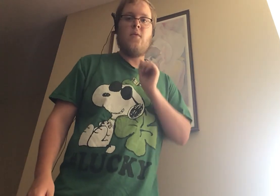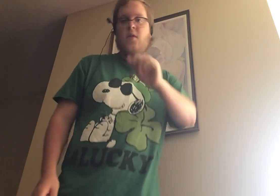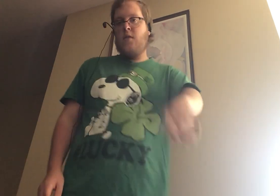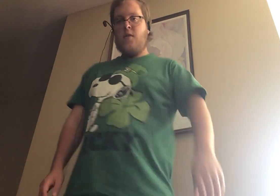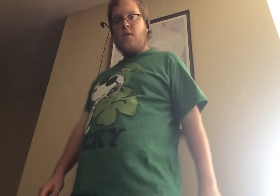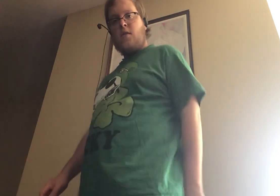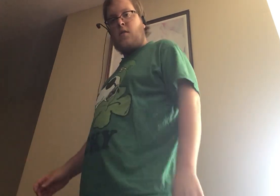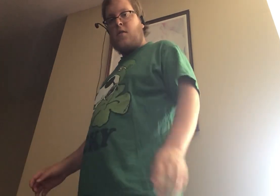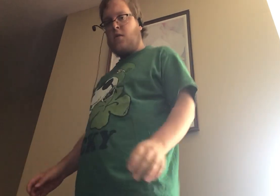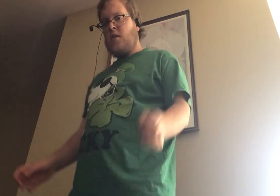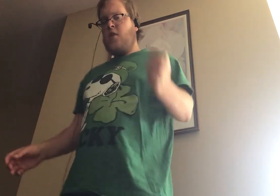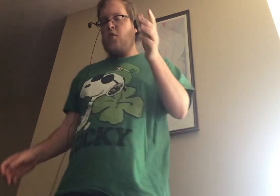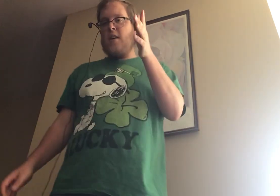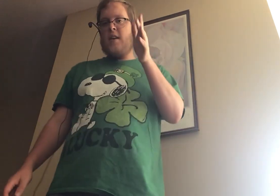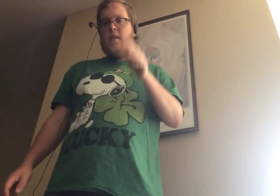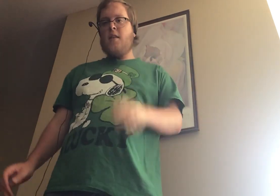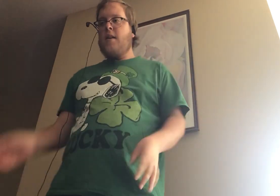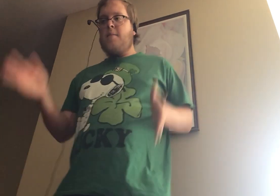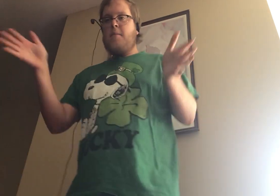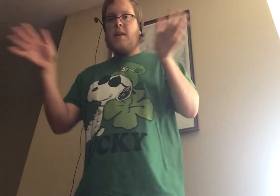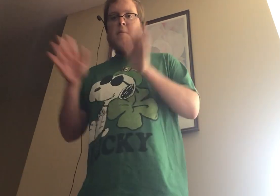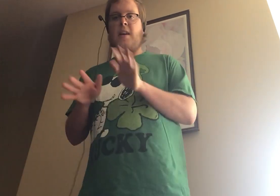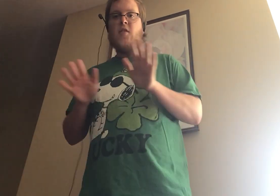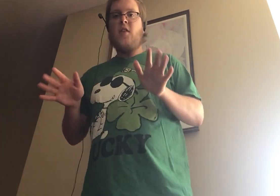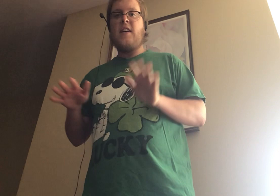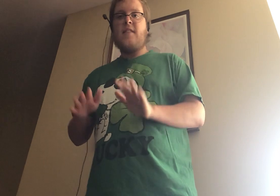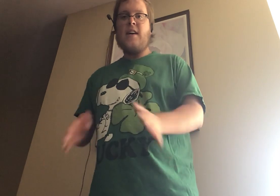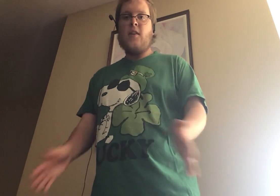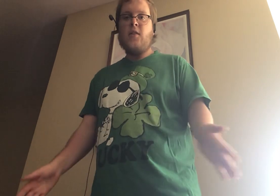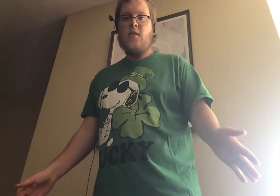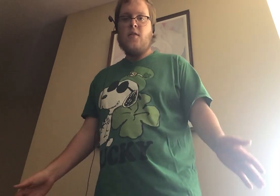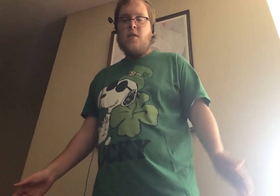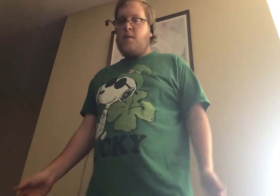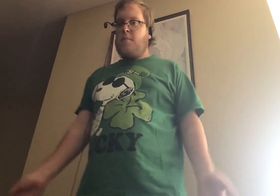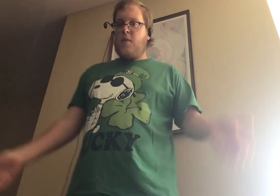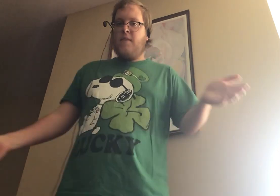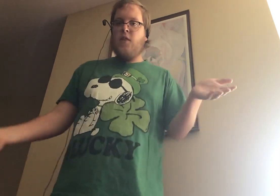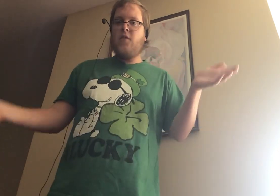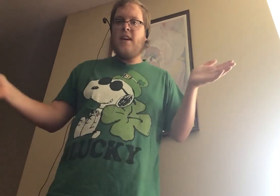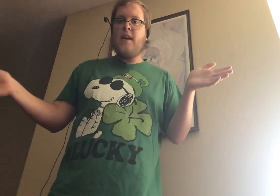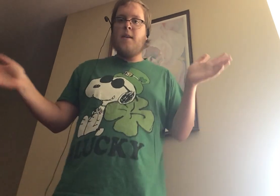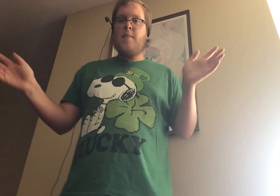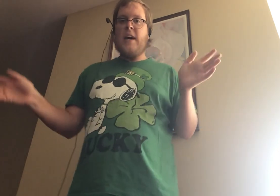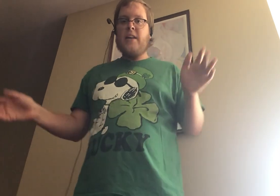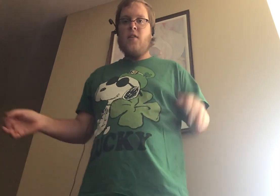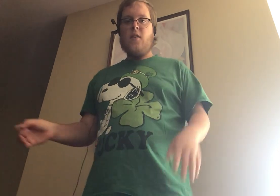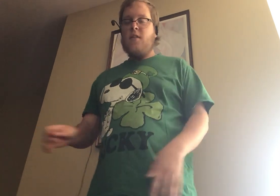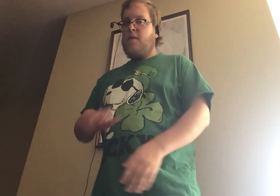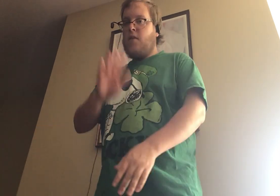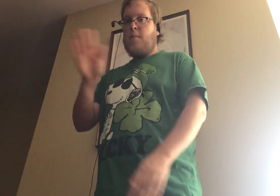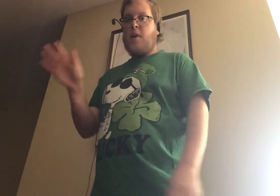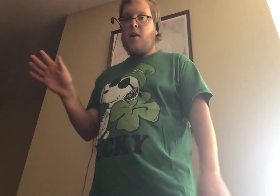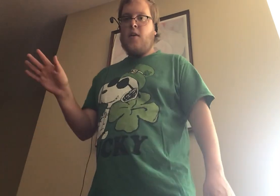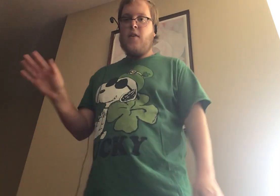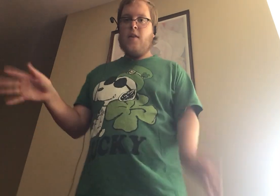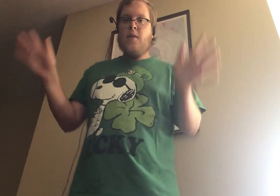The industry may be dark as hell But if you step back from all the